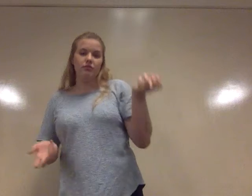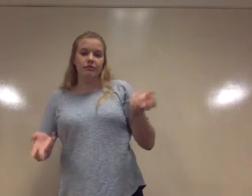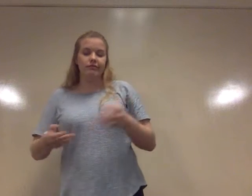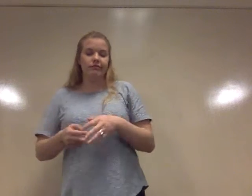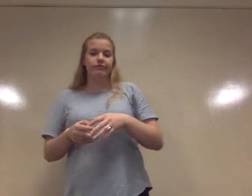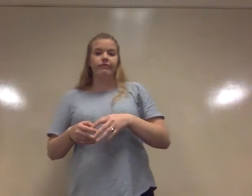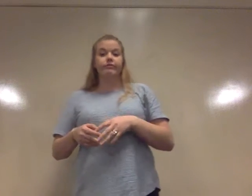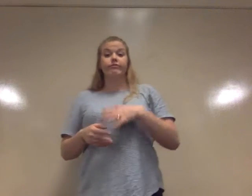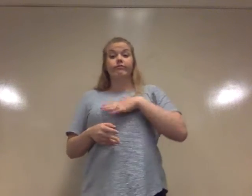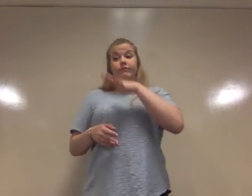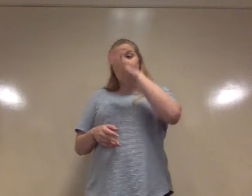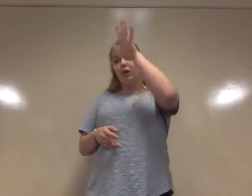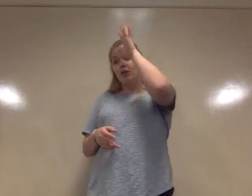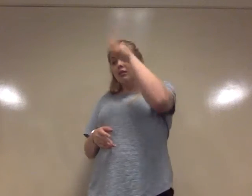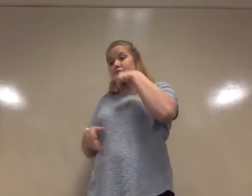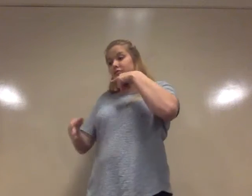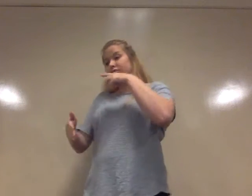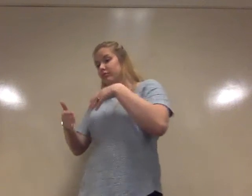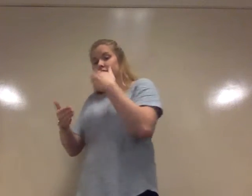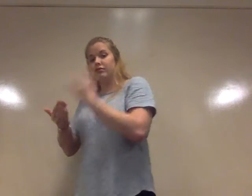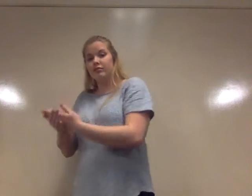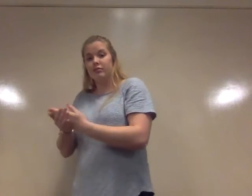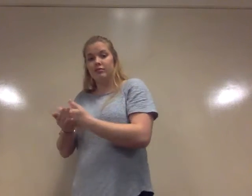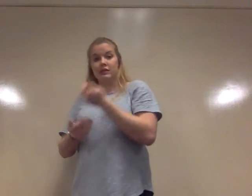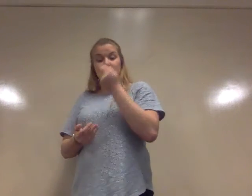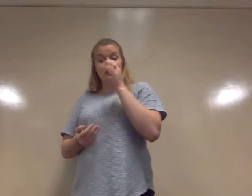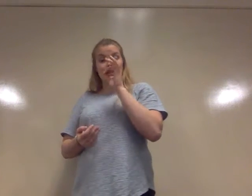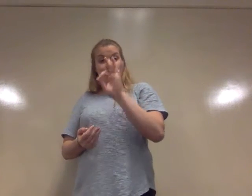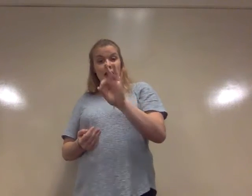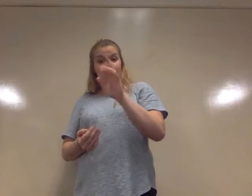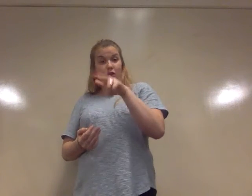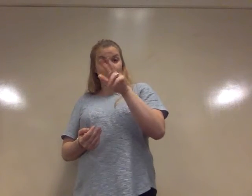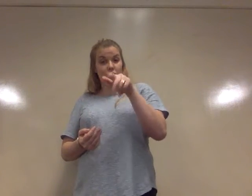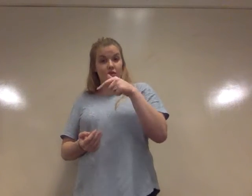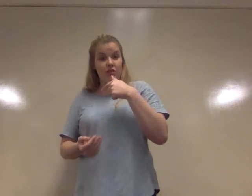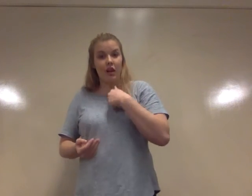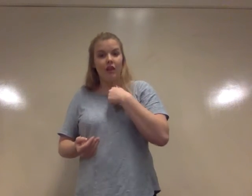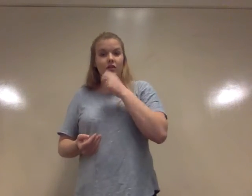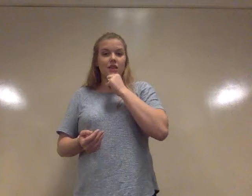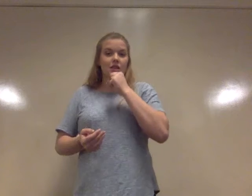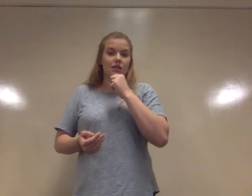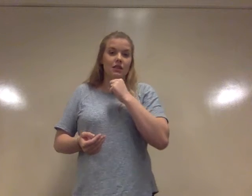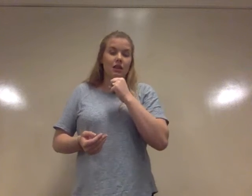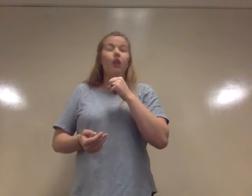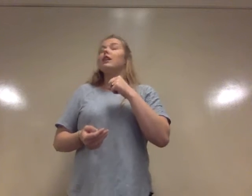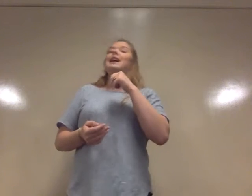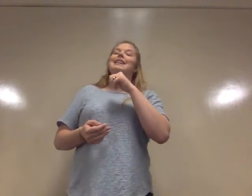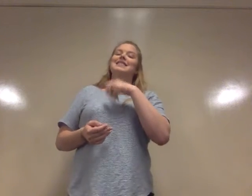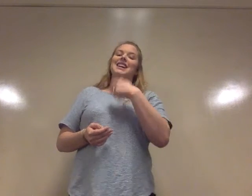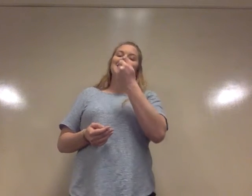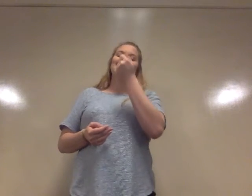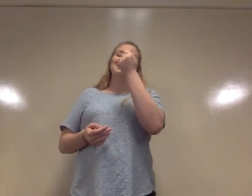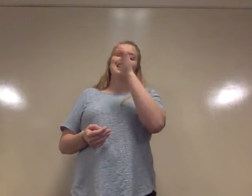moved here in 1943 when I was 9 years old. And during that time, we had a dairy of about somewhere between 20 and 30